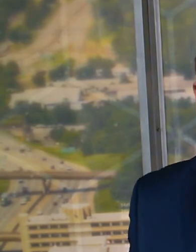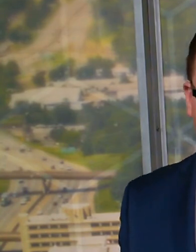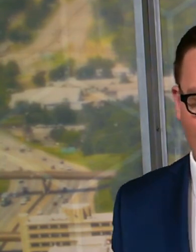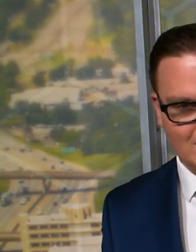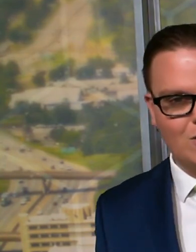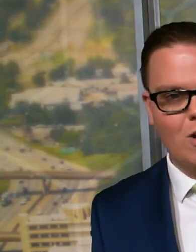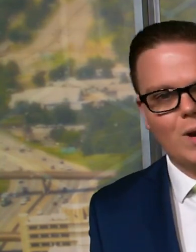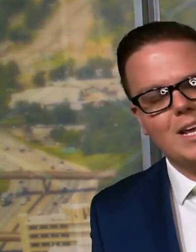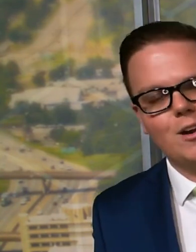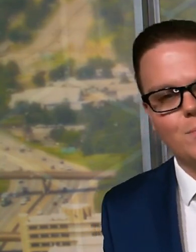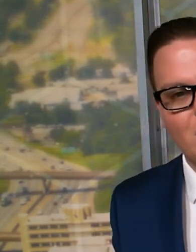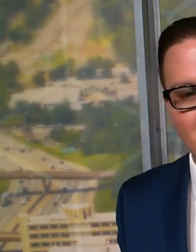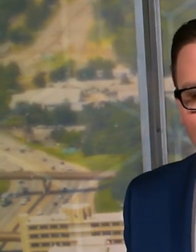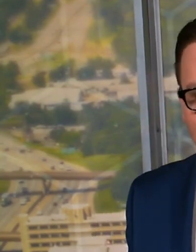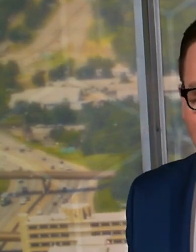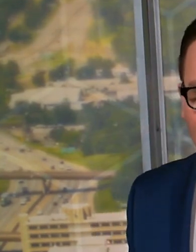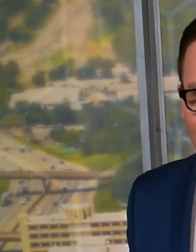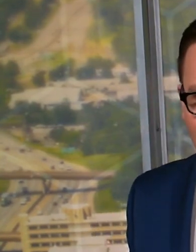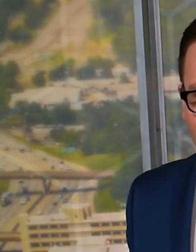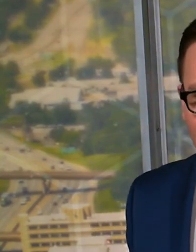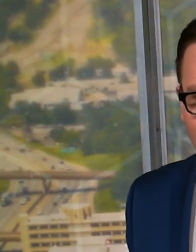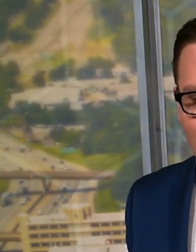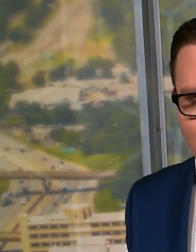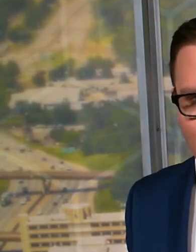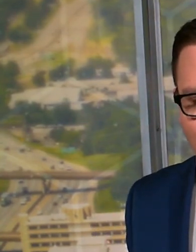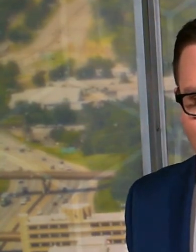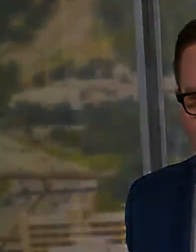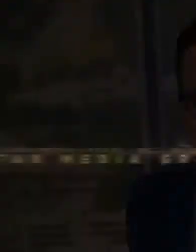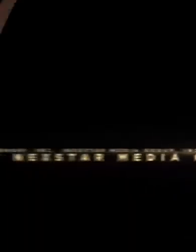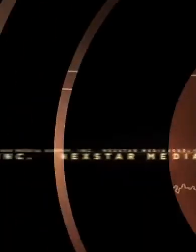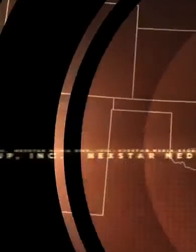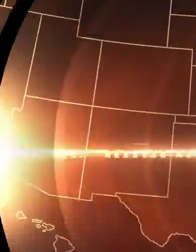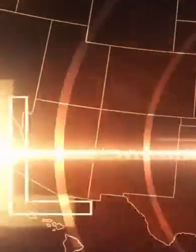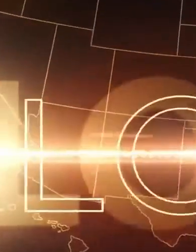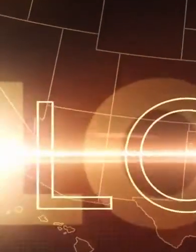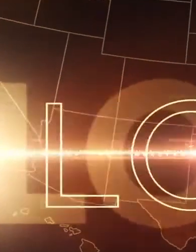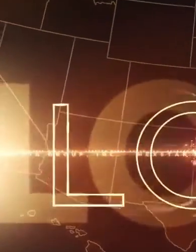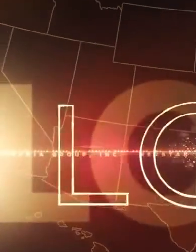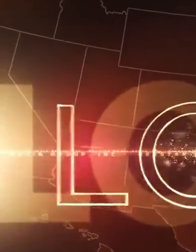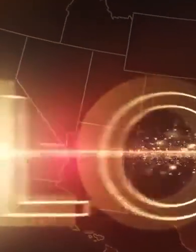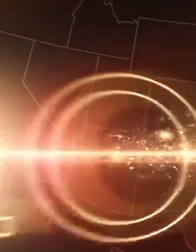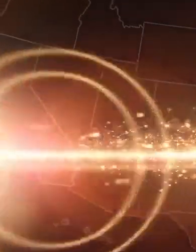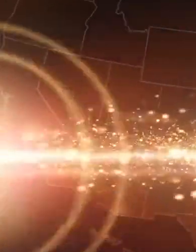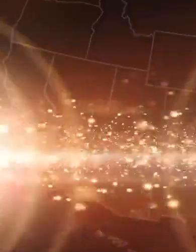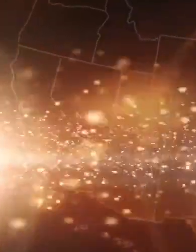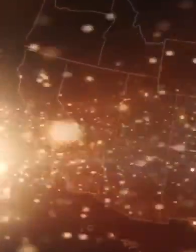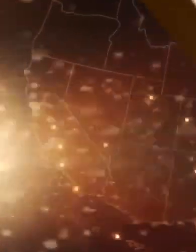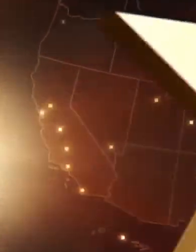happens all day long right here on the device that you're watching. Have a good afternoon.